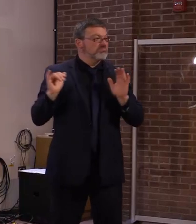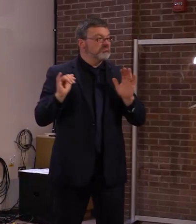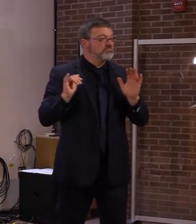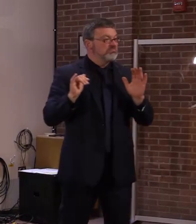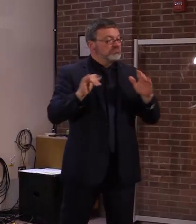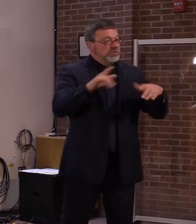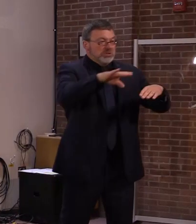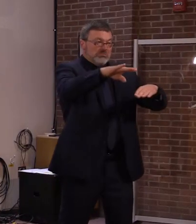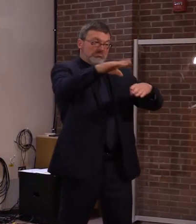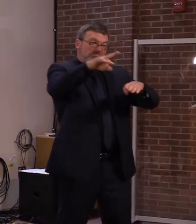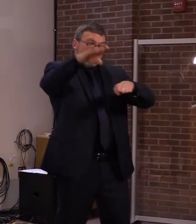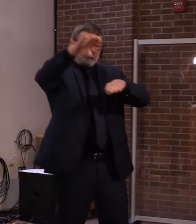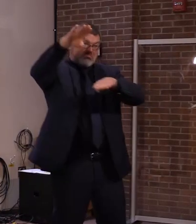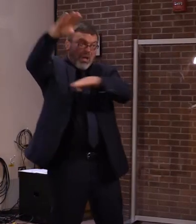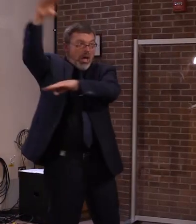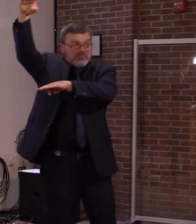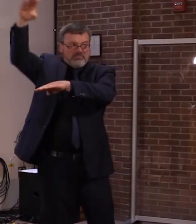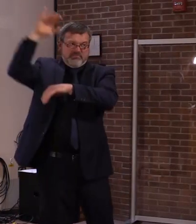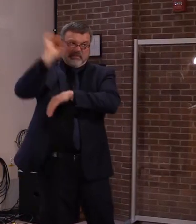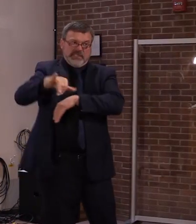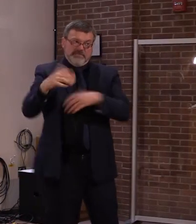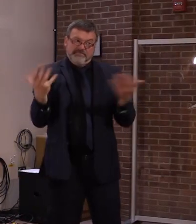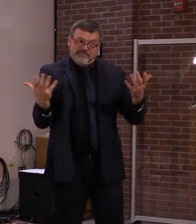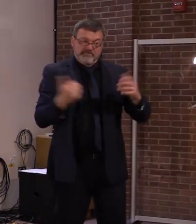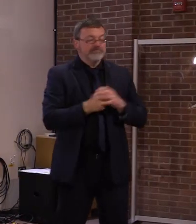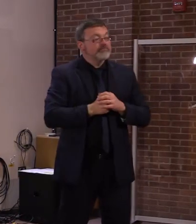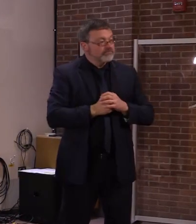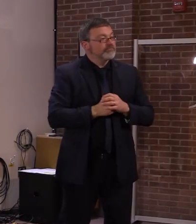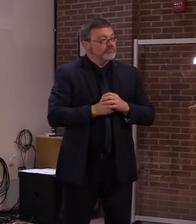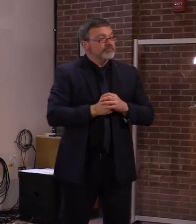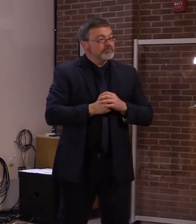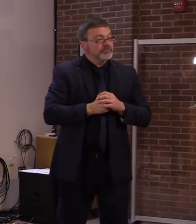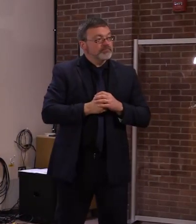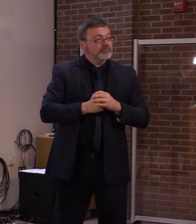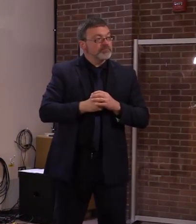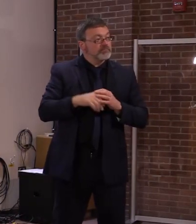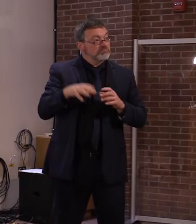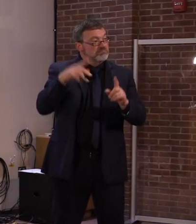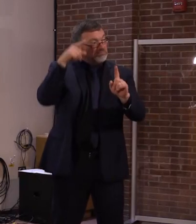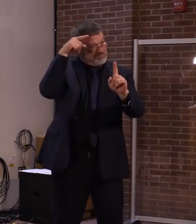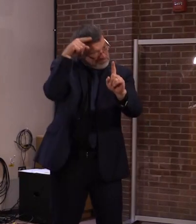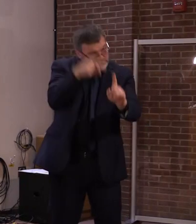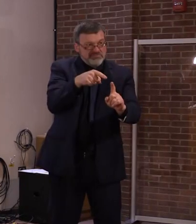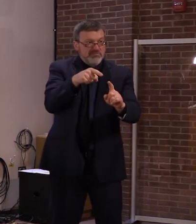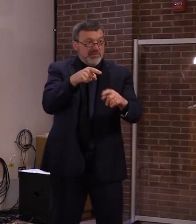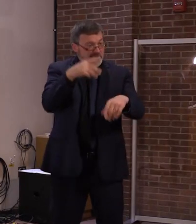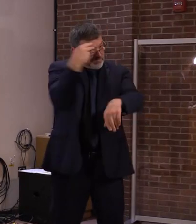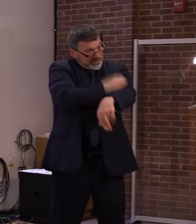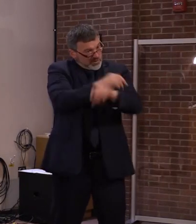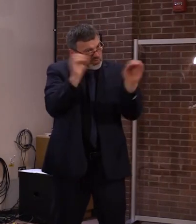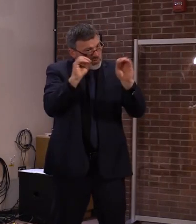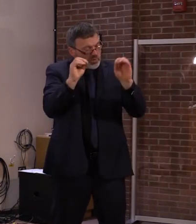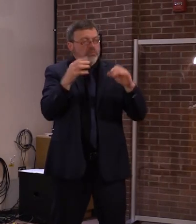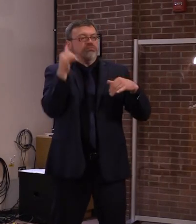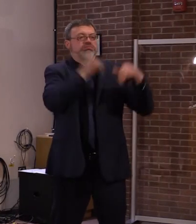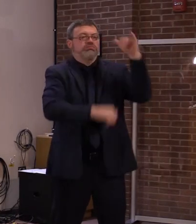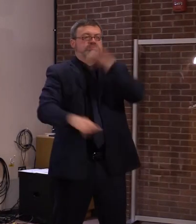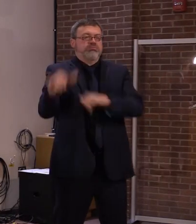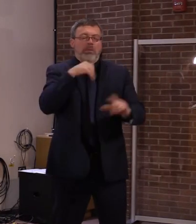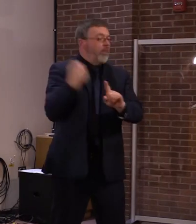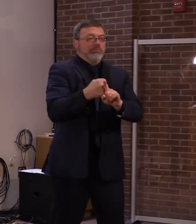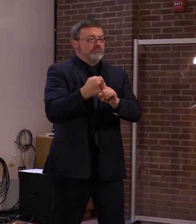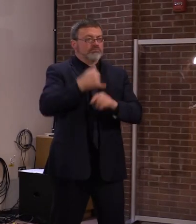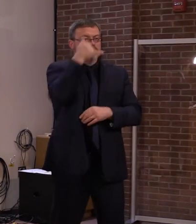rates, and that not fully vaccinated case rate was increasing at a much higher baseline to begin with. Looking at hospital admissions, a